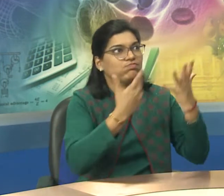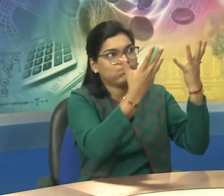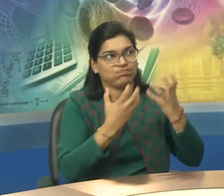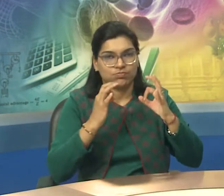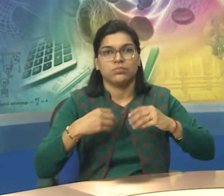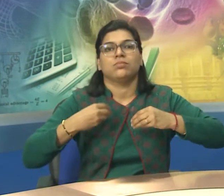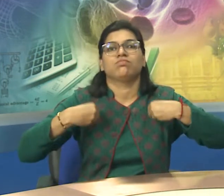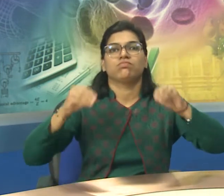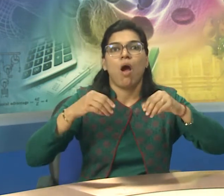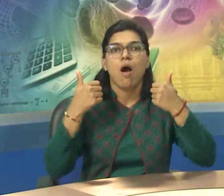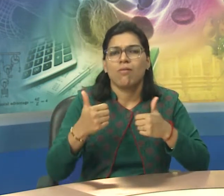training.